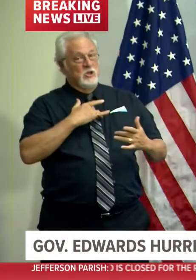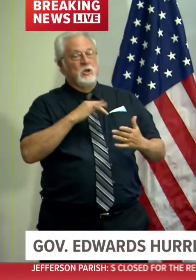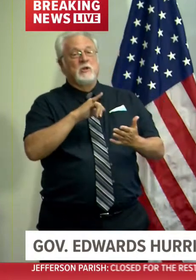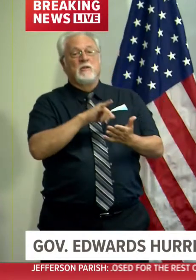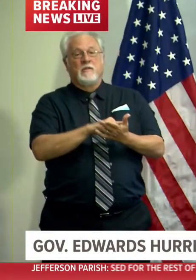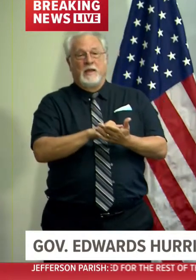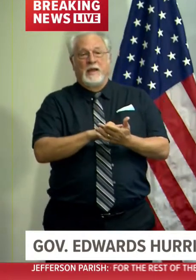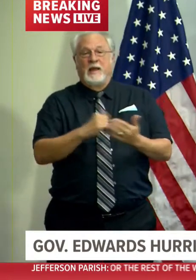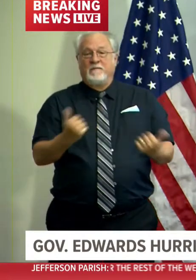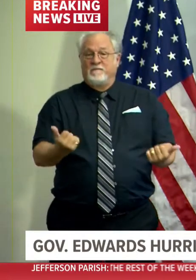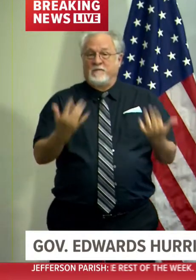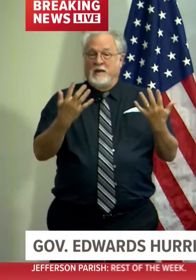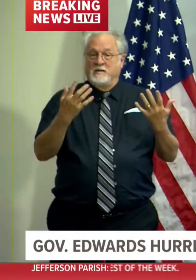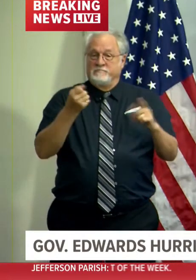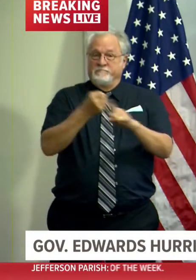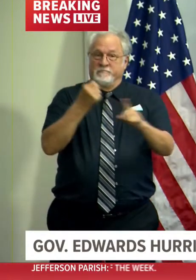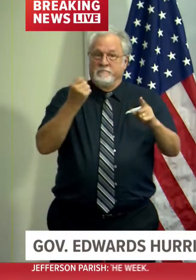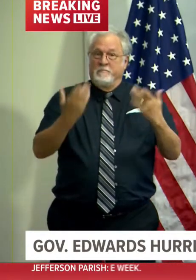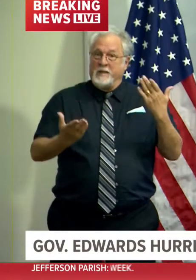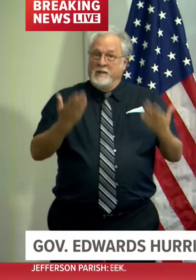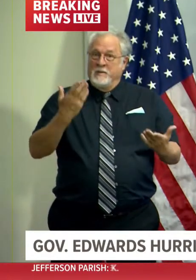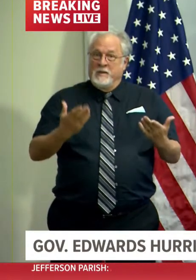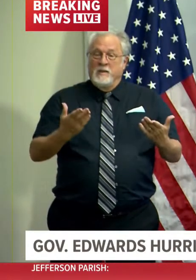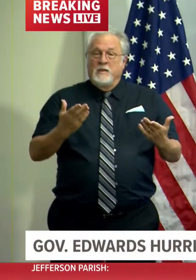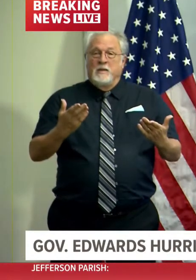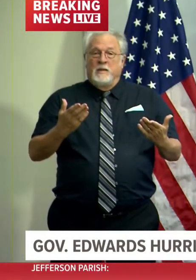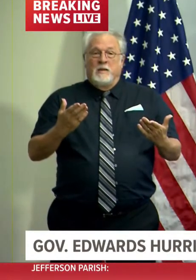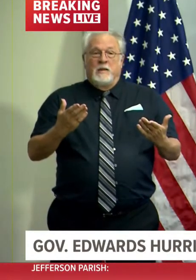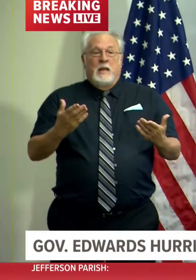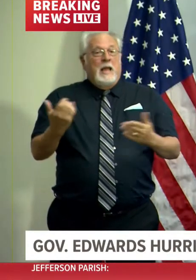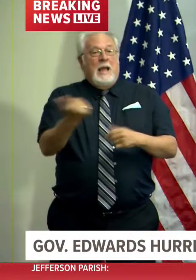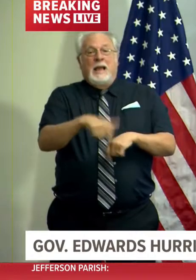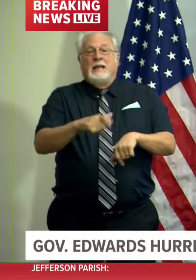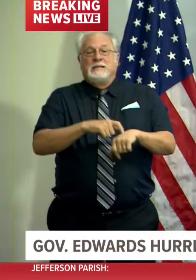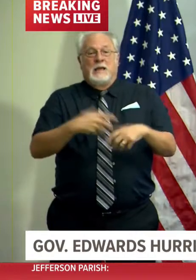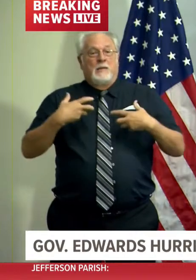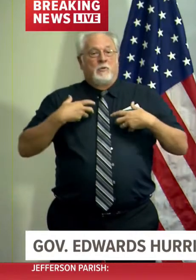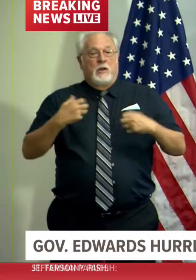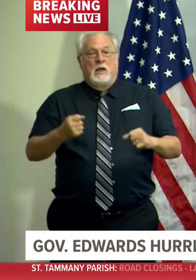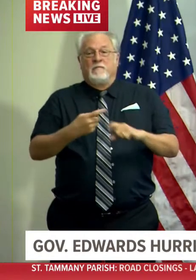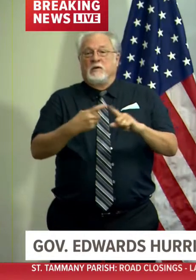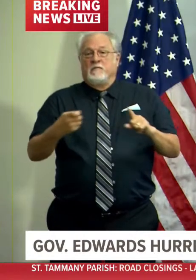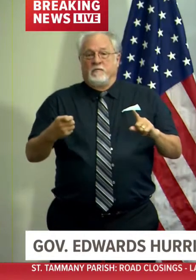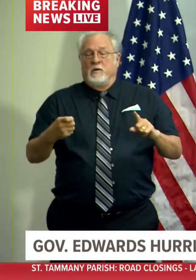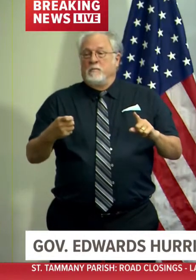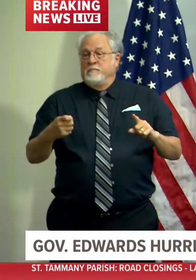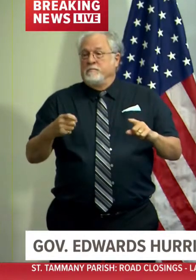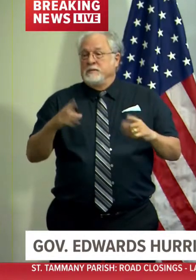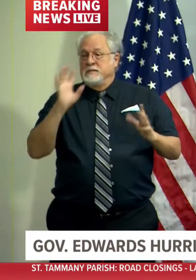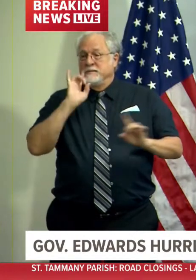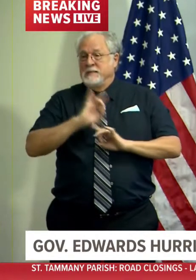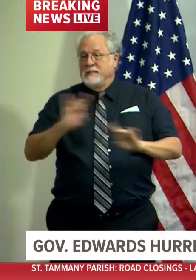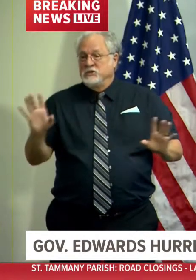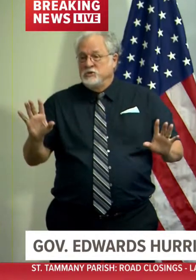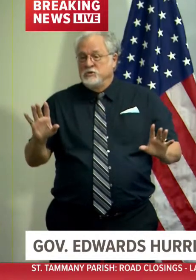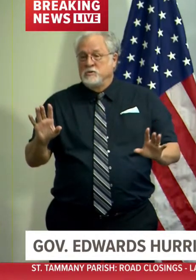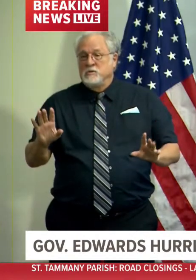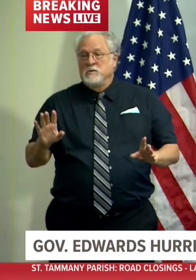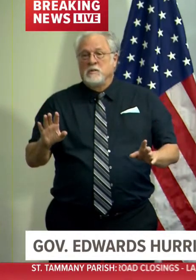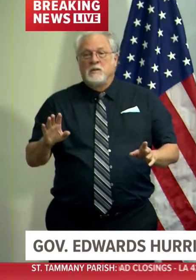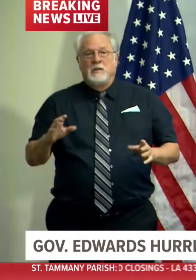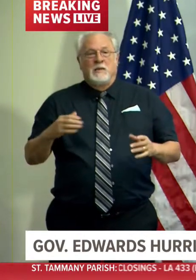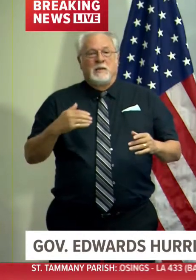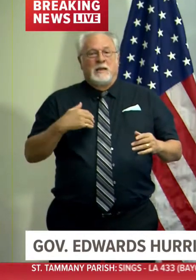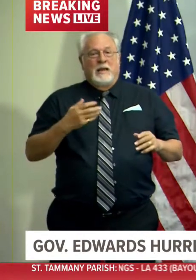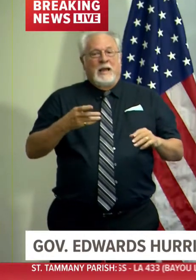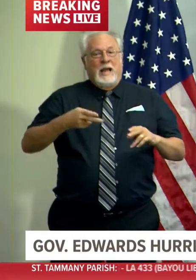that fires may happen. Any time you're recovering from a disaster, I think you're at an